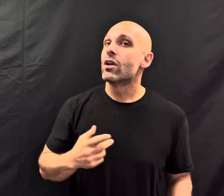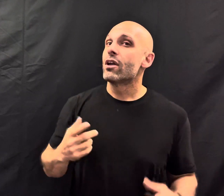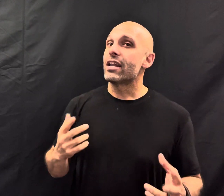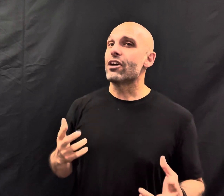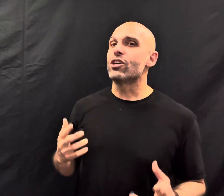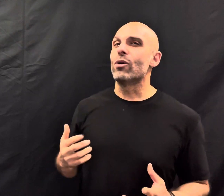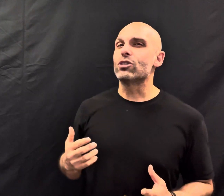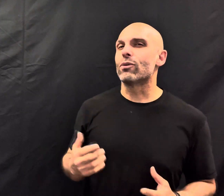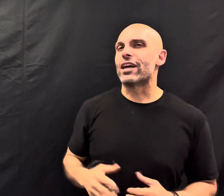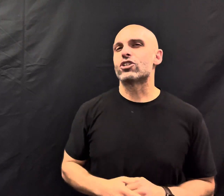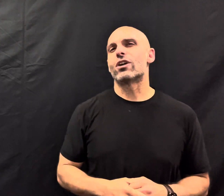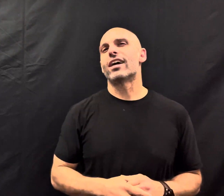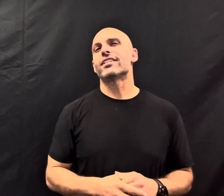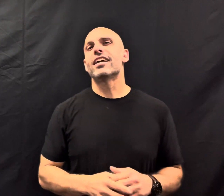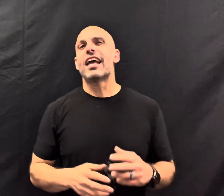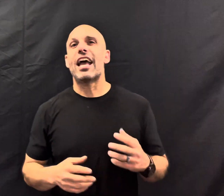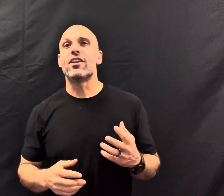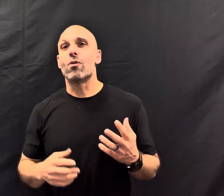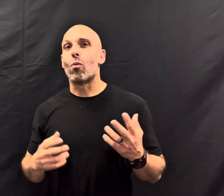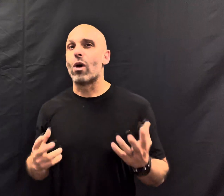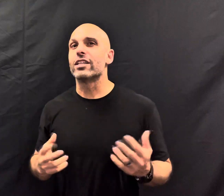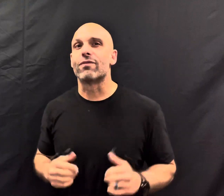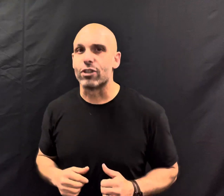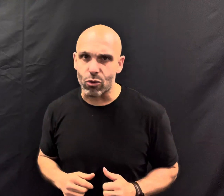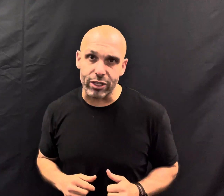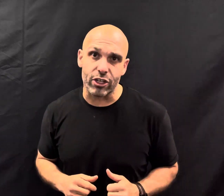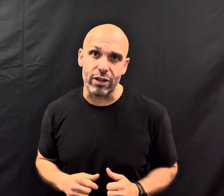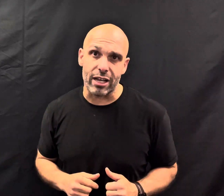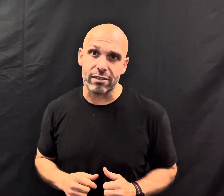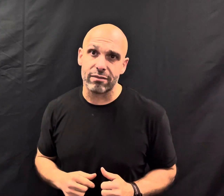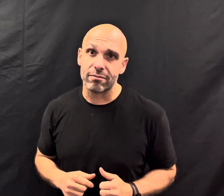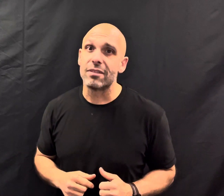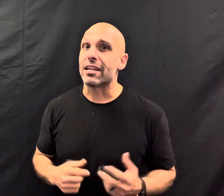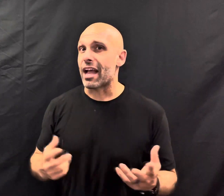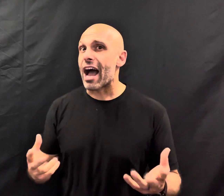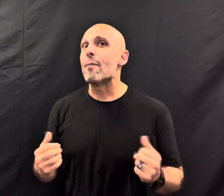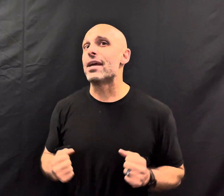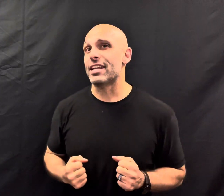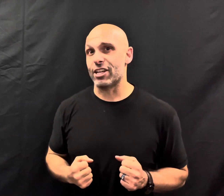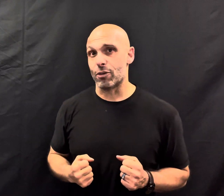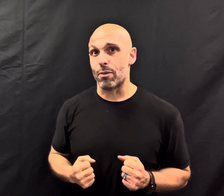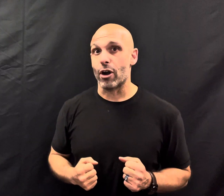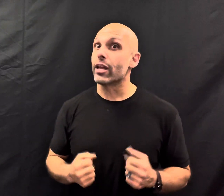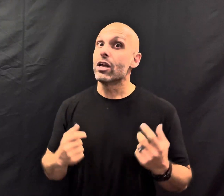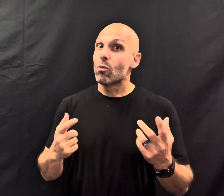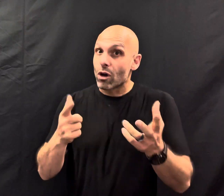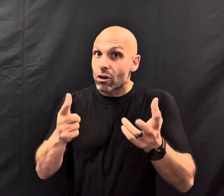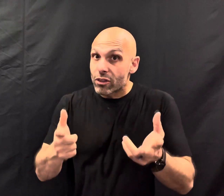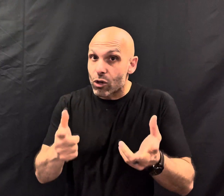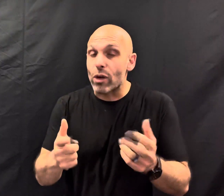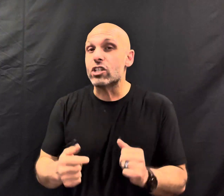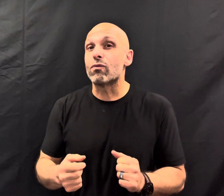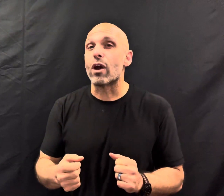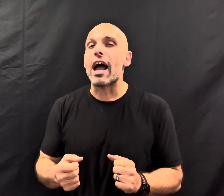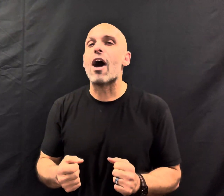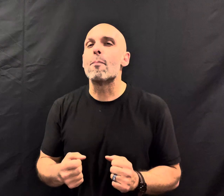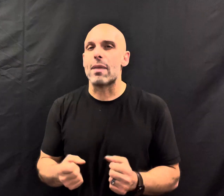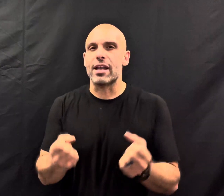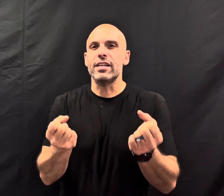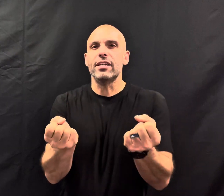Now you go into a restaurant and what is the first question you're asked? Like, how many in your party? Well, the question for how many, we're